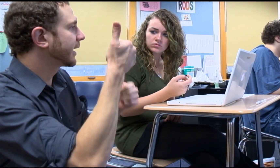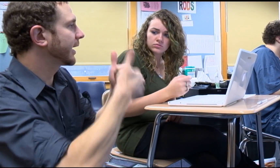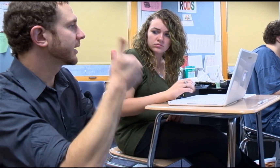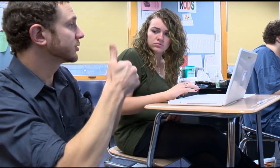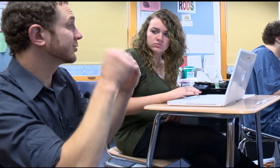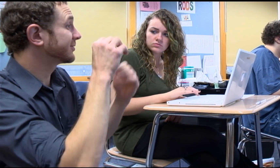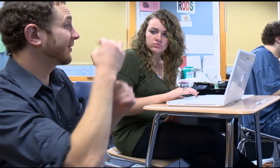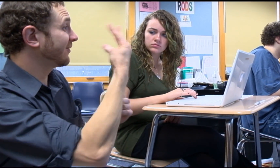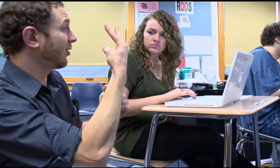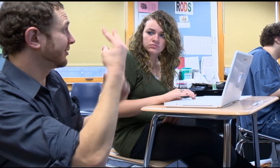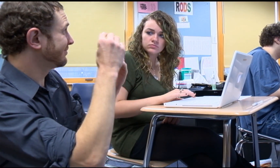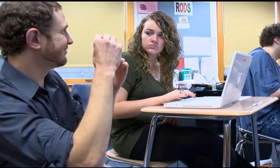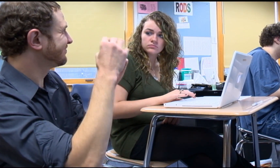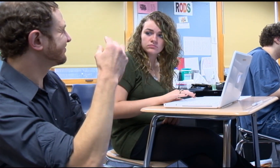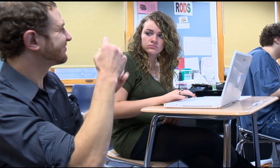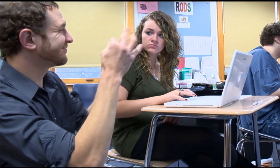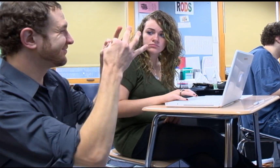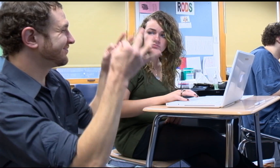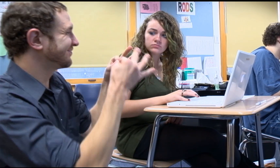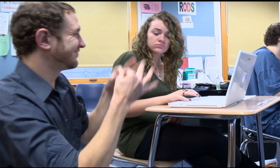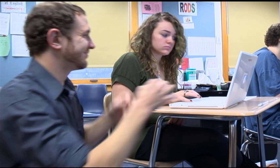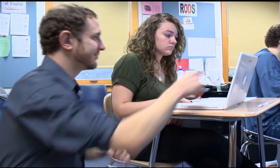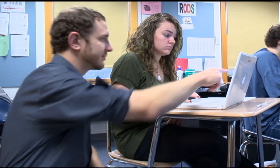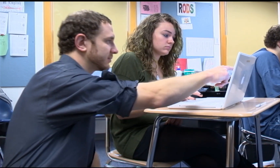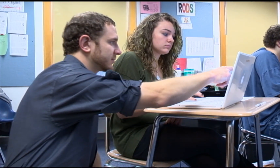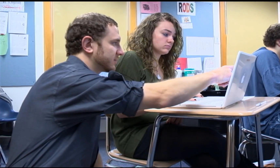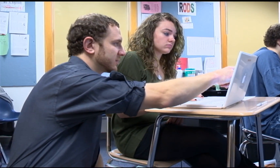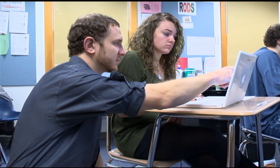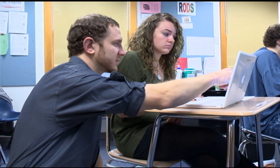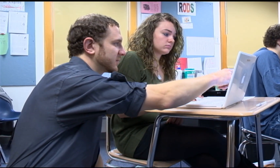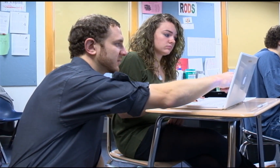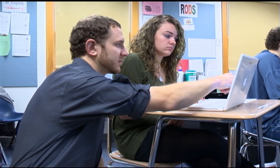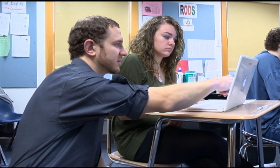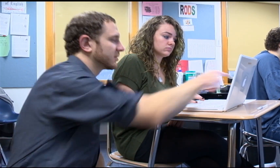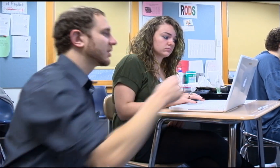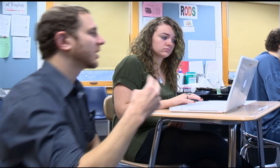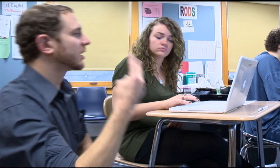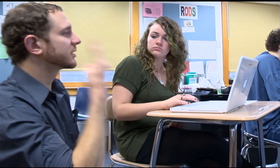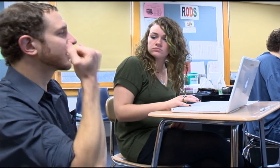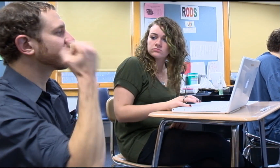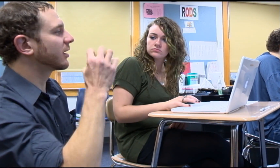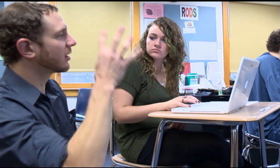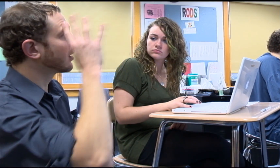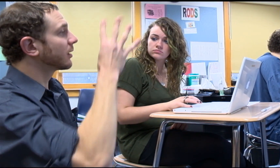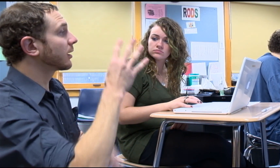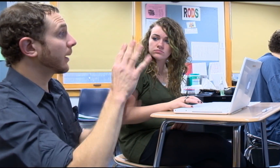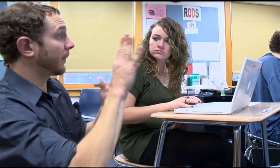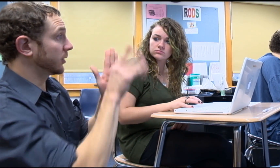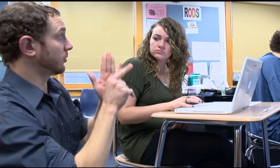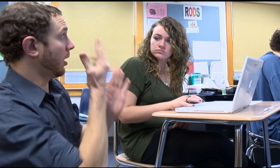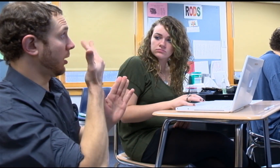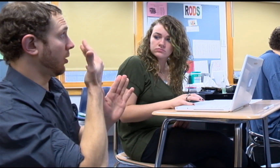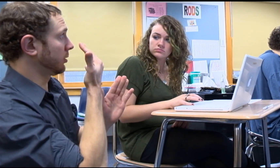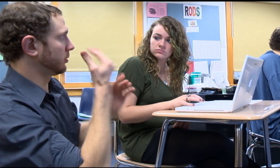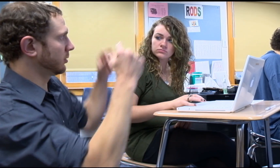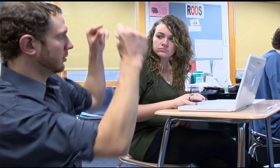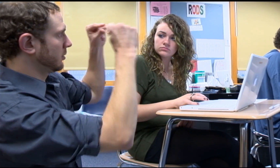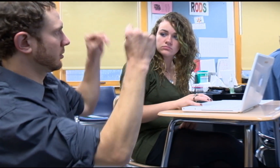New experiences may be difficult at first, and you may feel frustrated in the moment. But when you go to college, you're going to have those similar experiences.